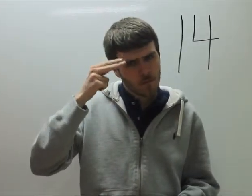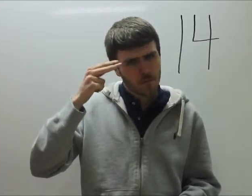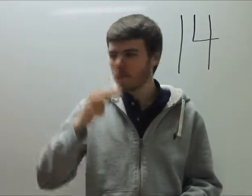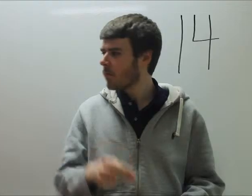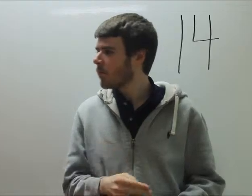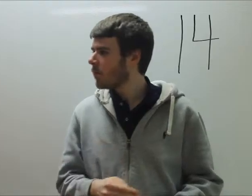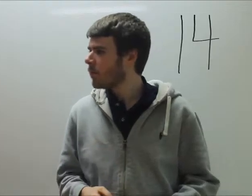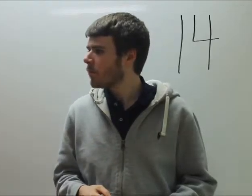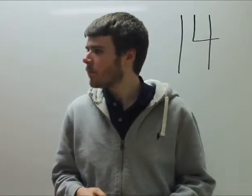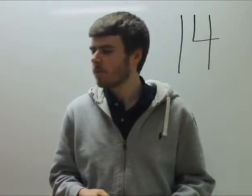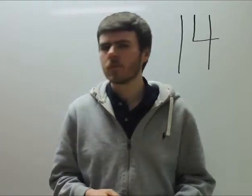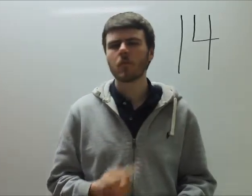are exclusive.